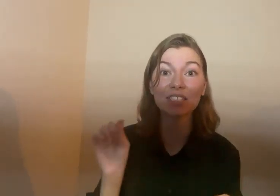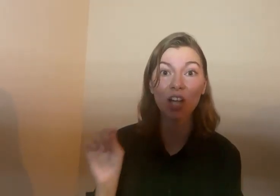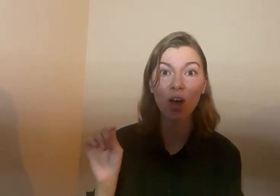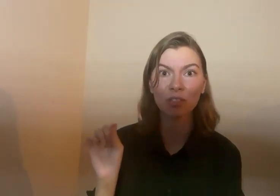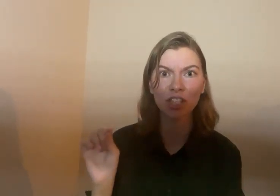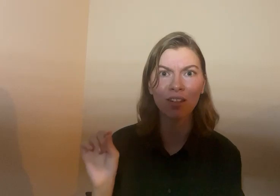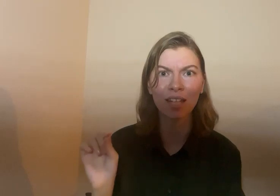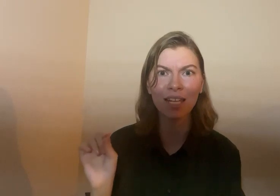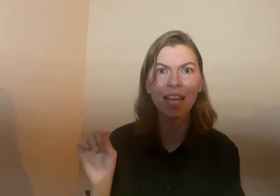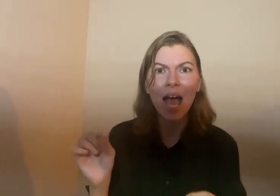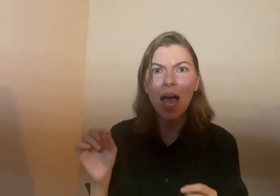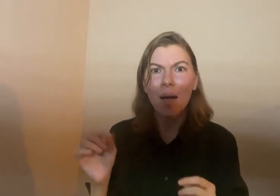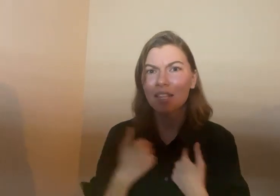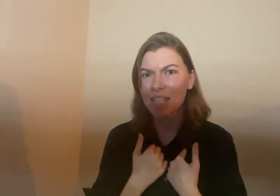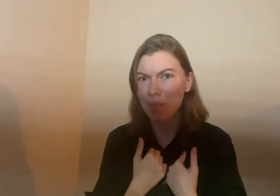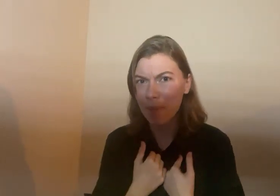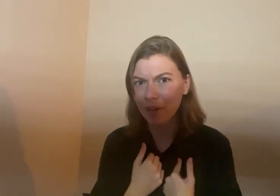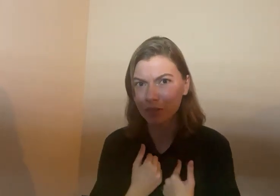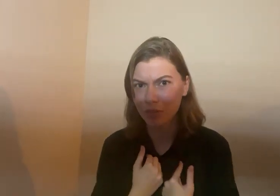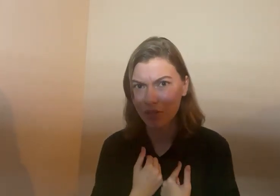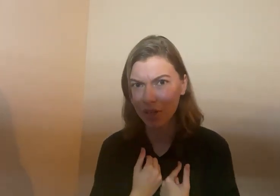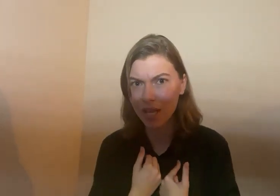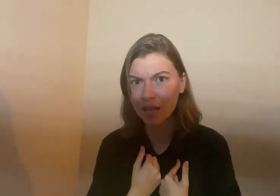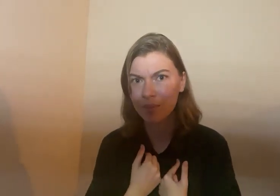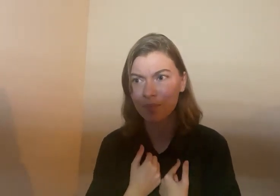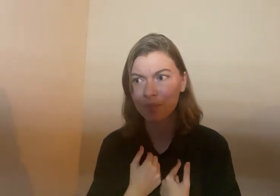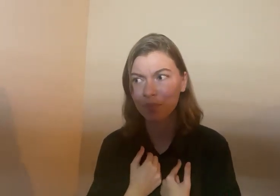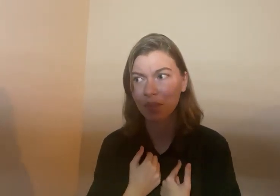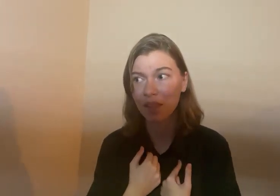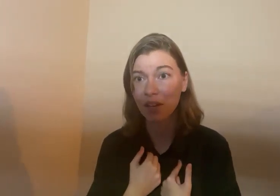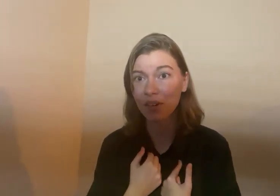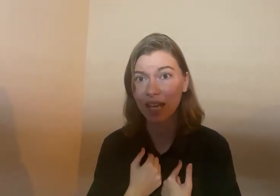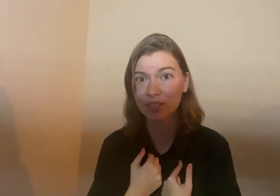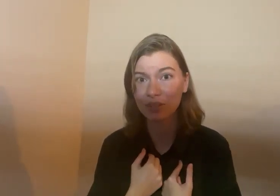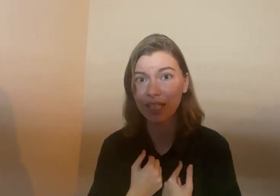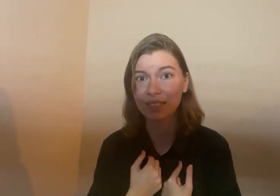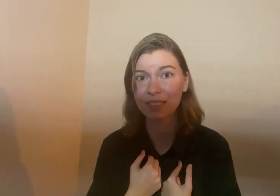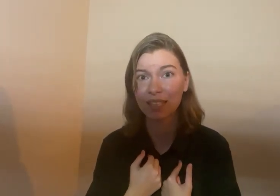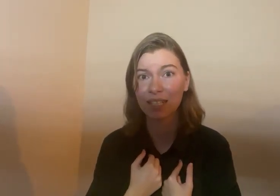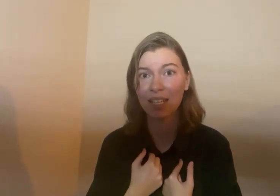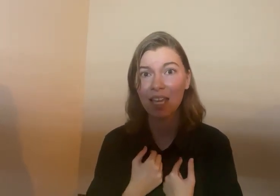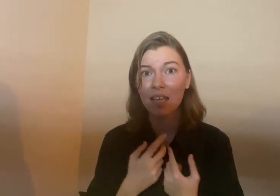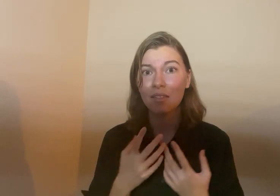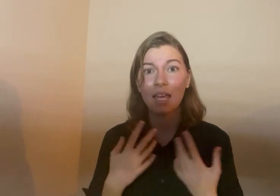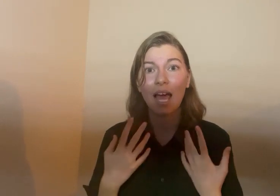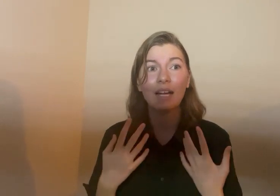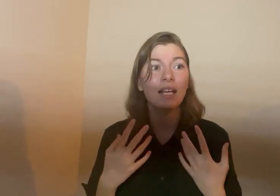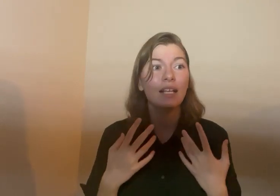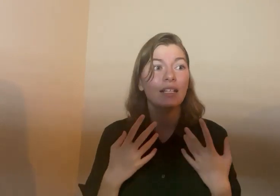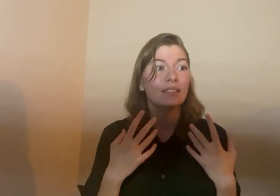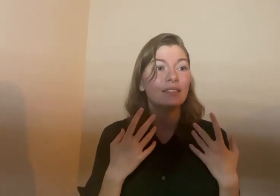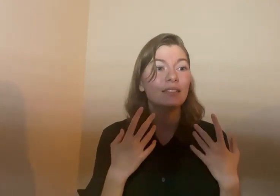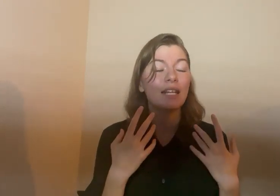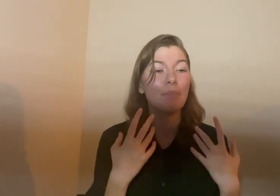song with John Lennon. By the time my parents were thirty, they already had two kids. They had steady